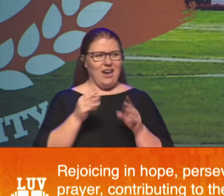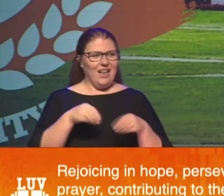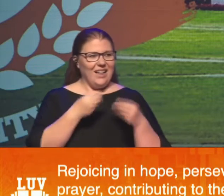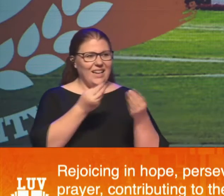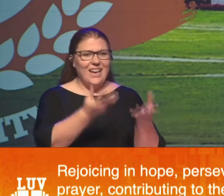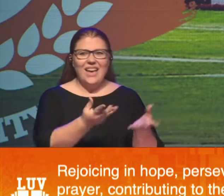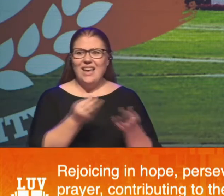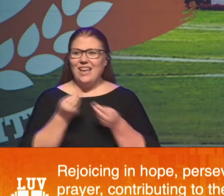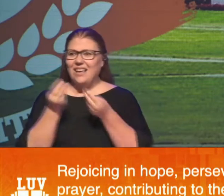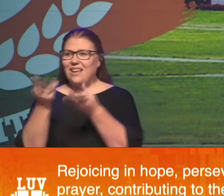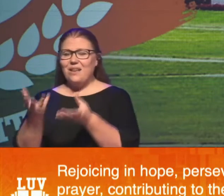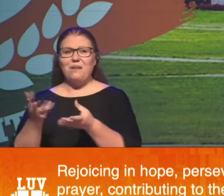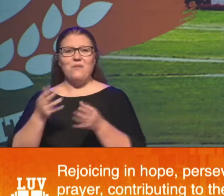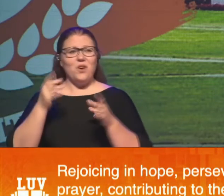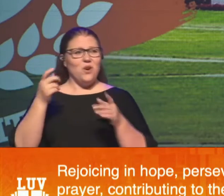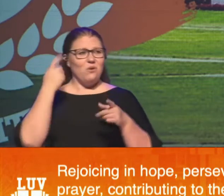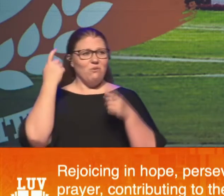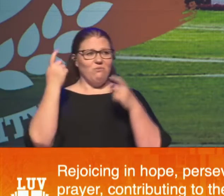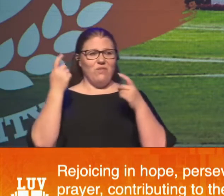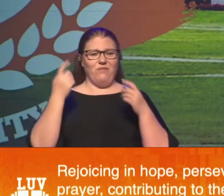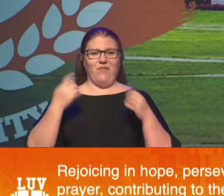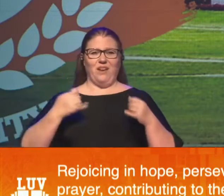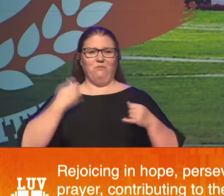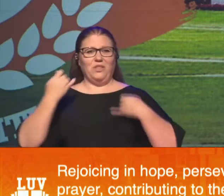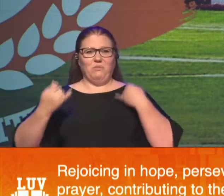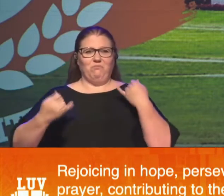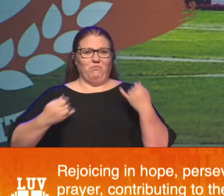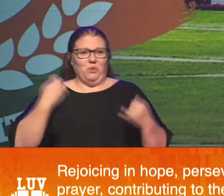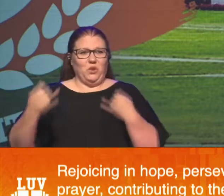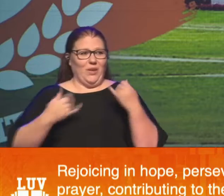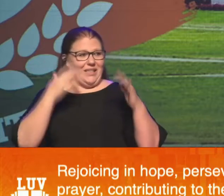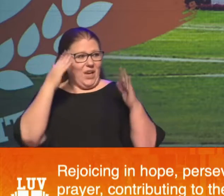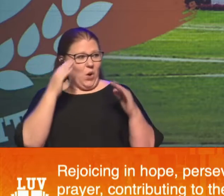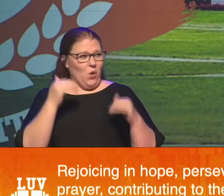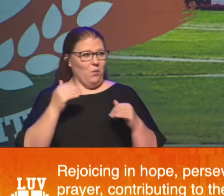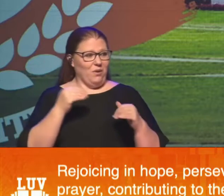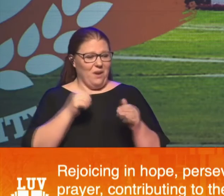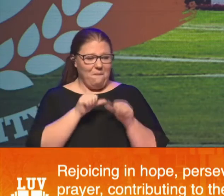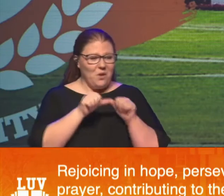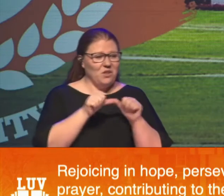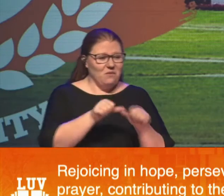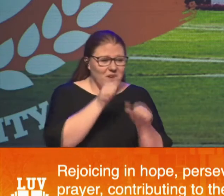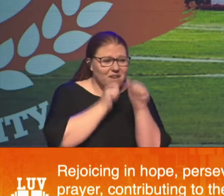needs, rejoice in hope, perseverance,